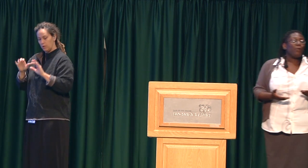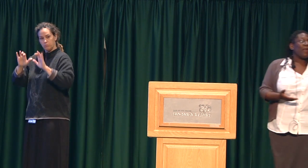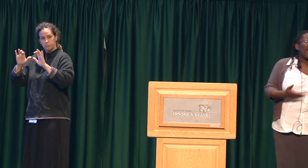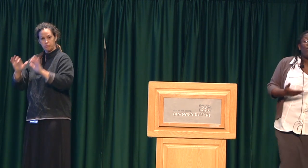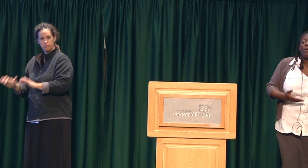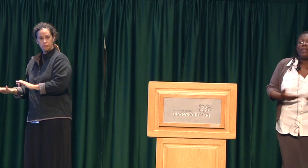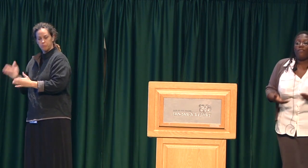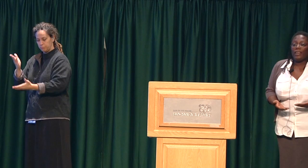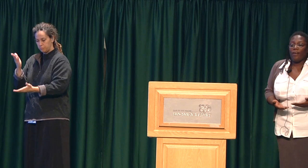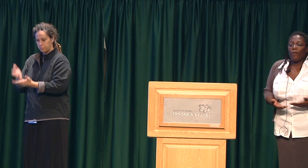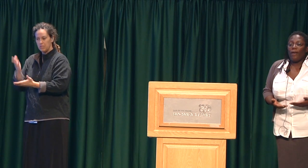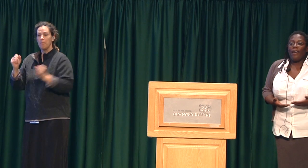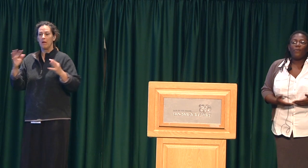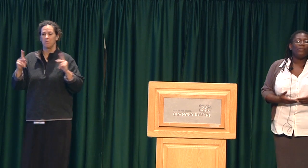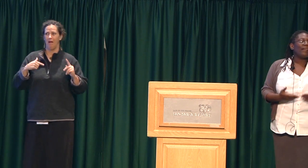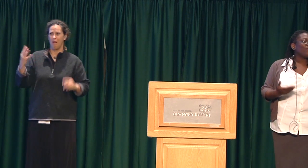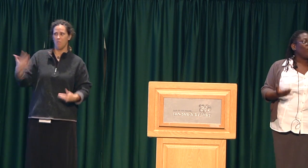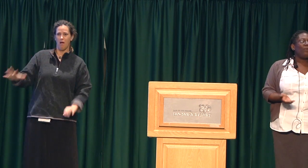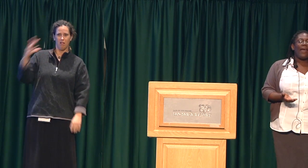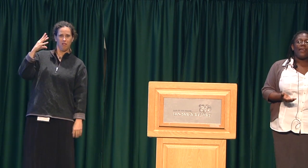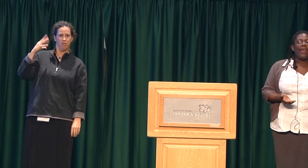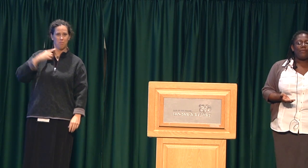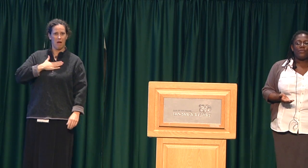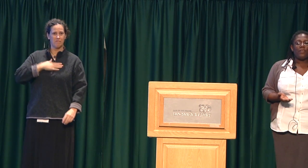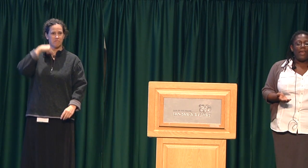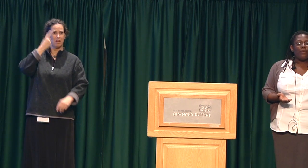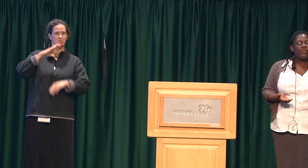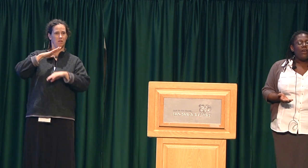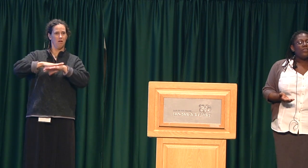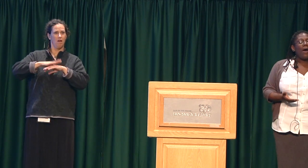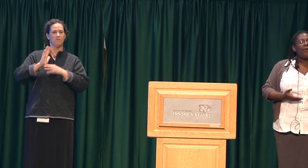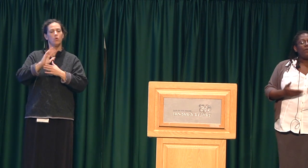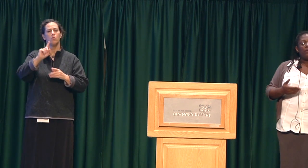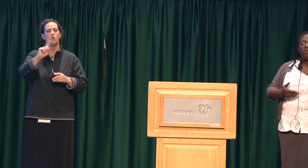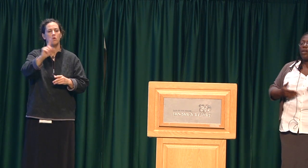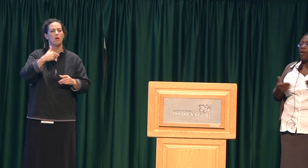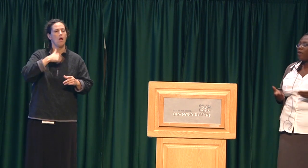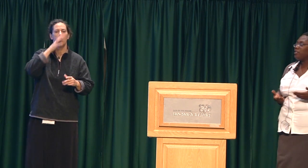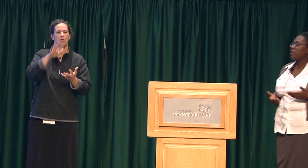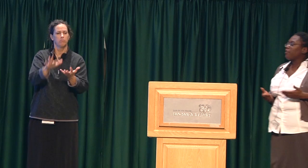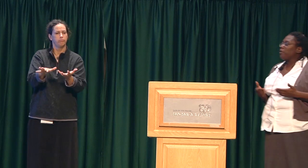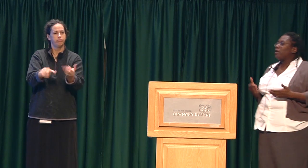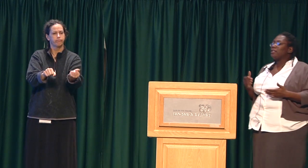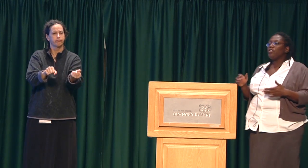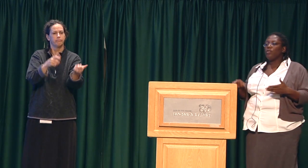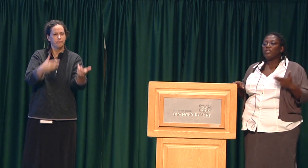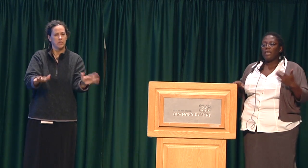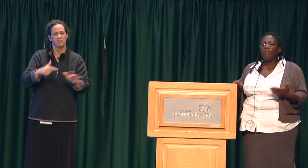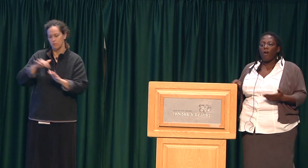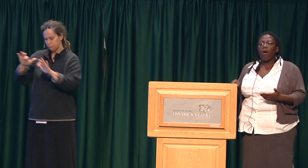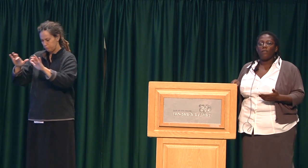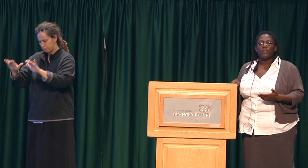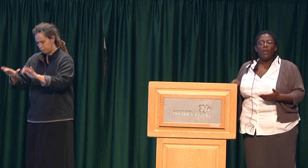a lot of people were like, I don't want to be on video. Well, that's the only way I can capture the language. So I would, encourage the deaf community to,